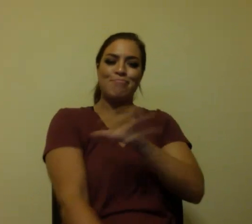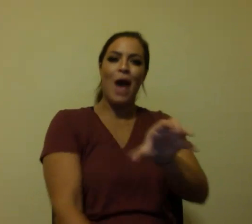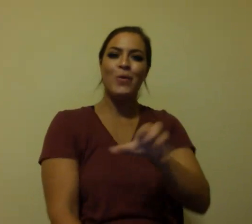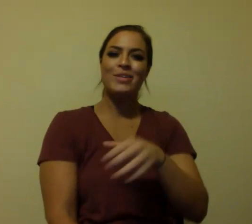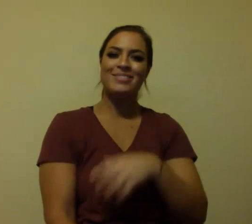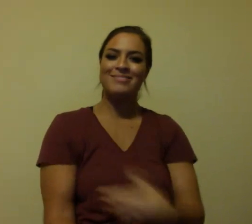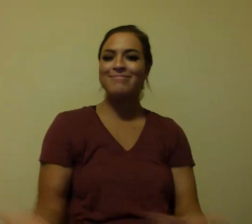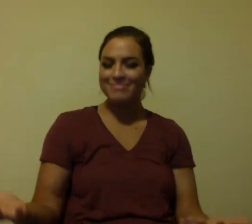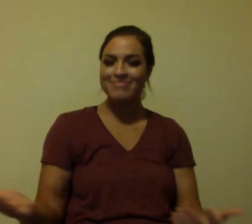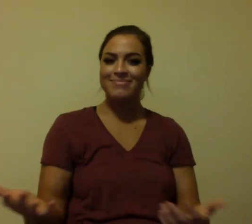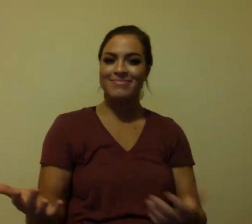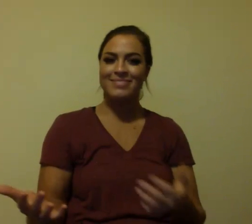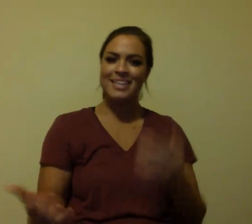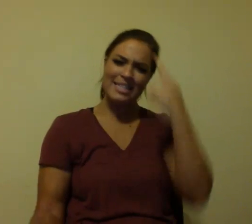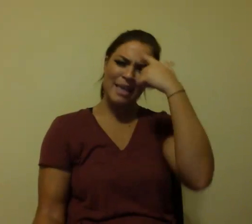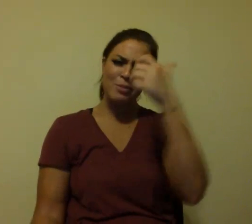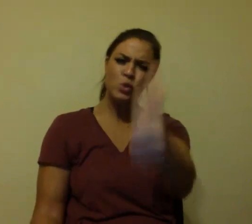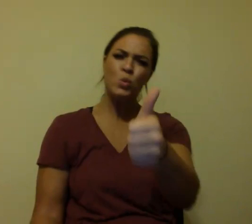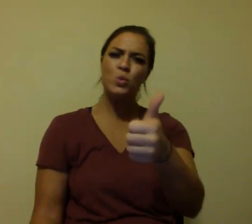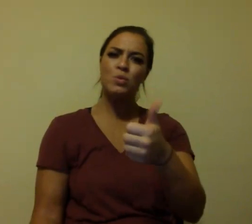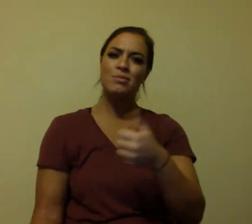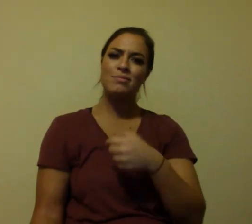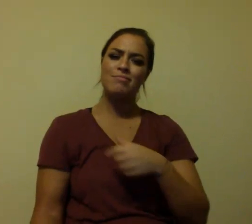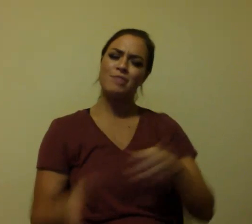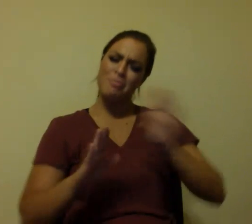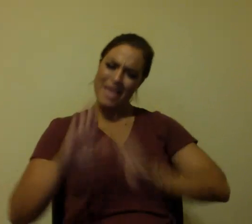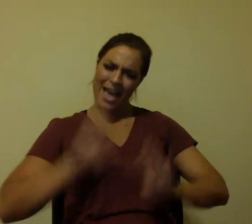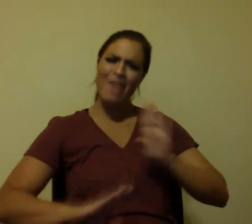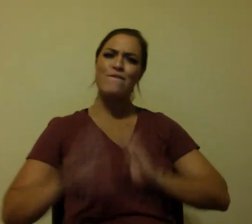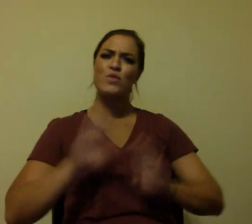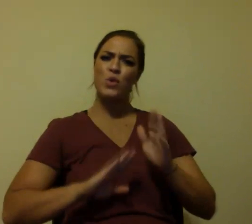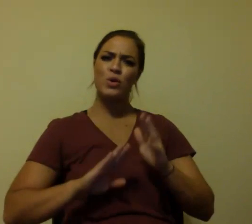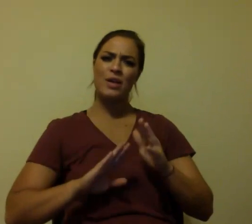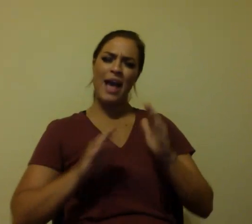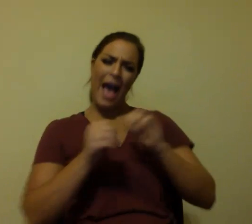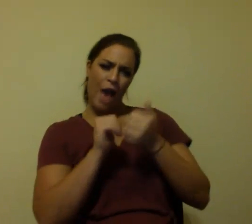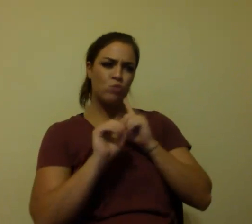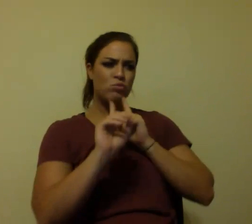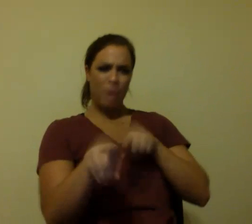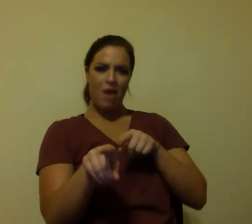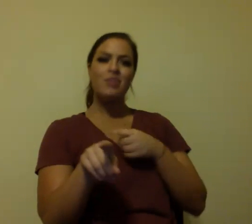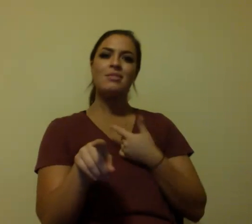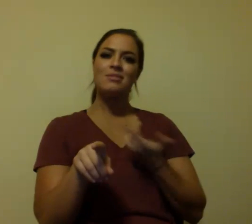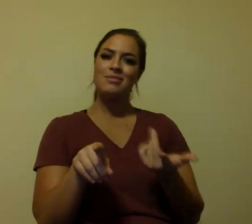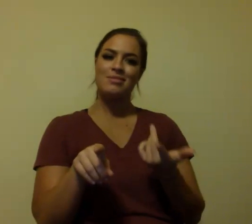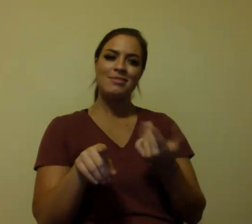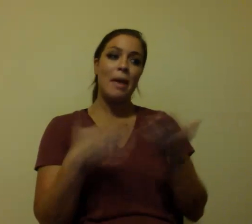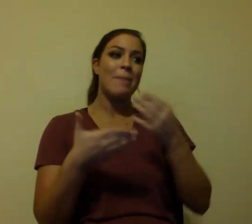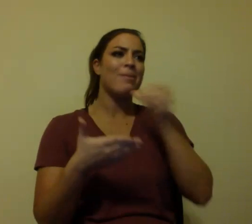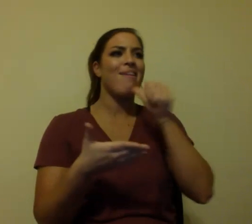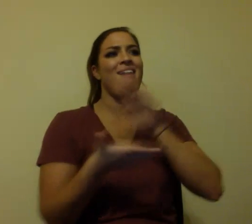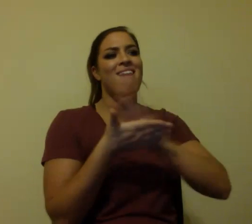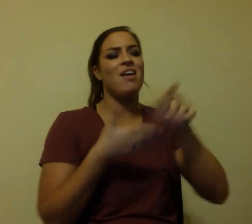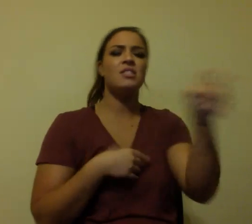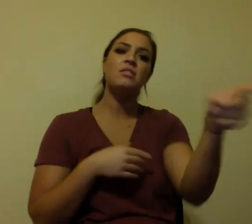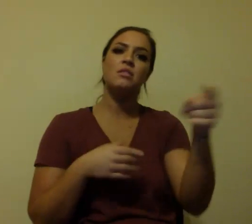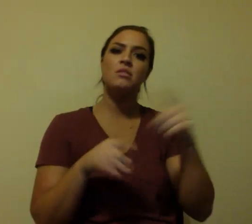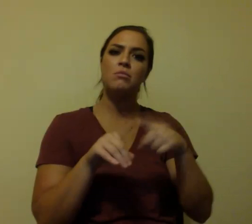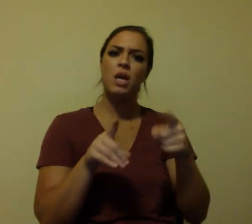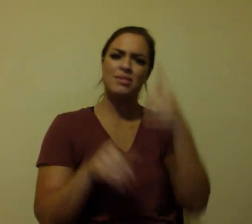The third type of unhealthy belief that holds us back is unhealthy beliefs about the world. We tend to think